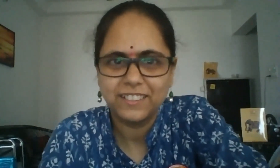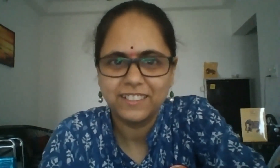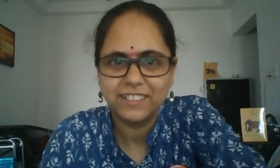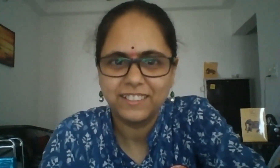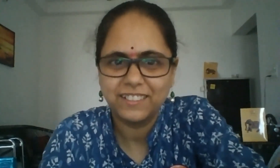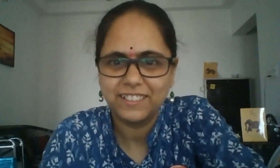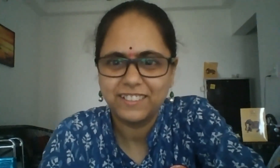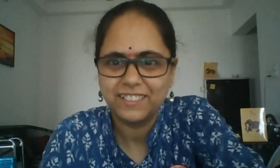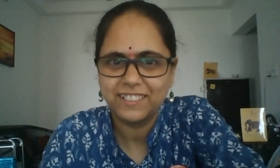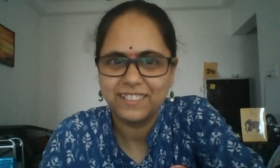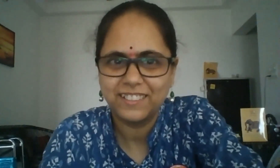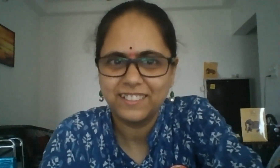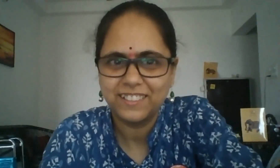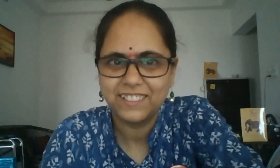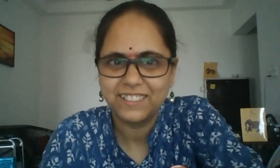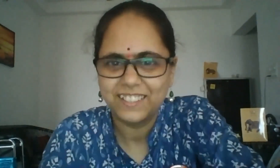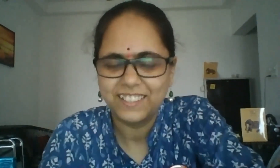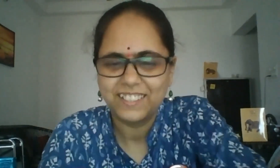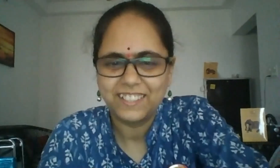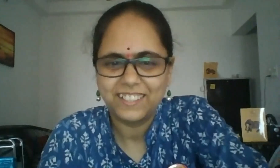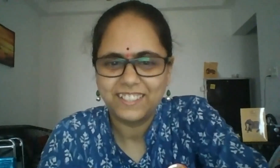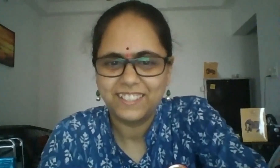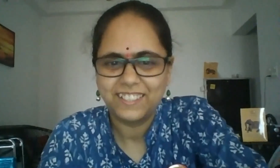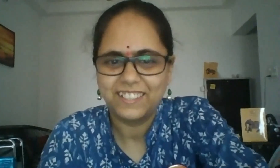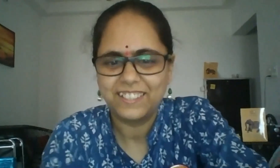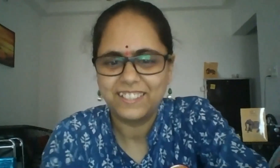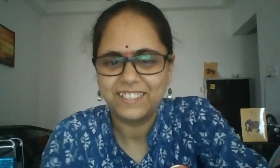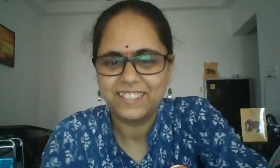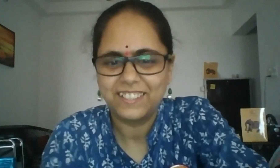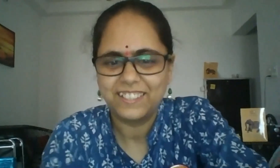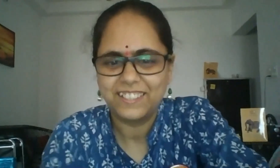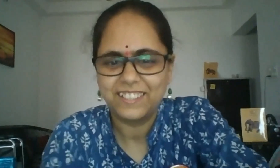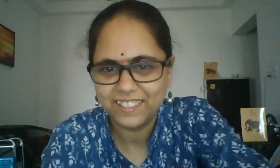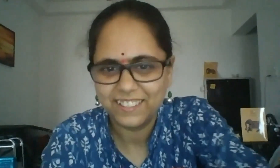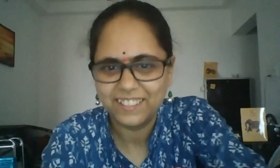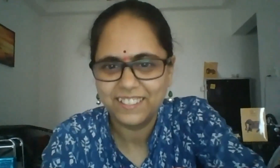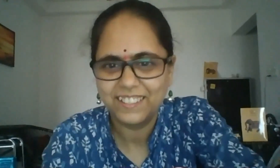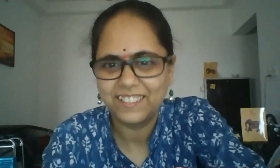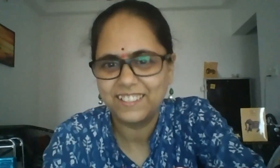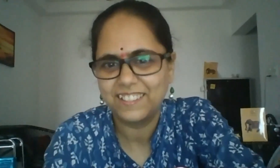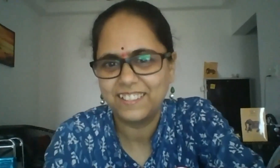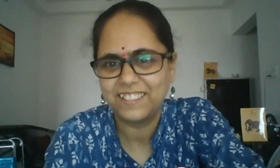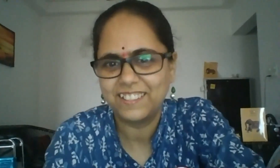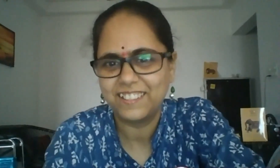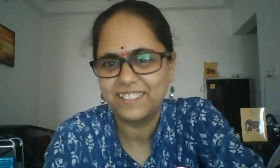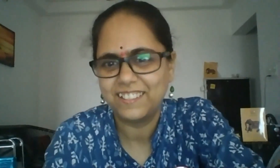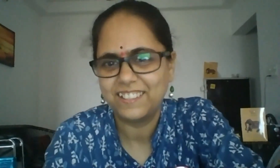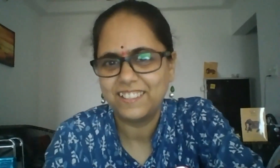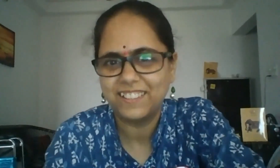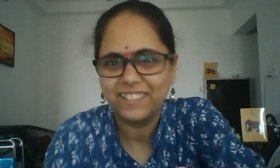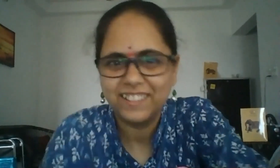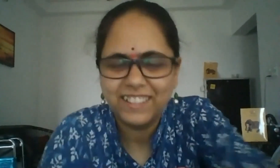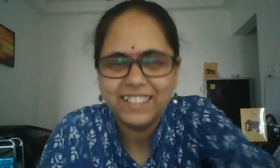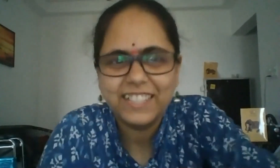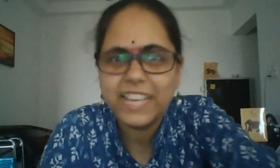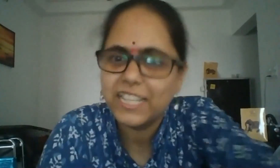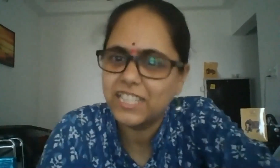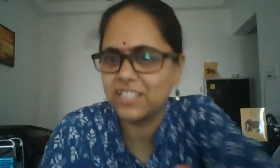Okay, right. So yes, I think we are running out of time. Yes.